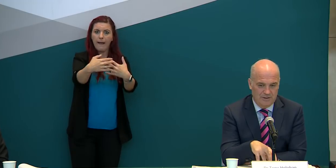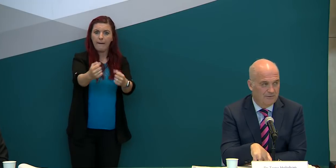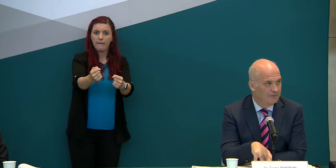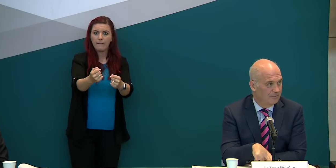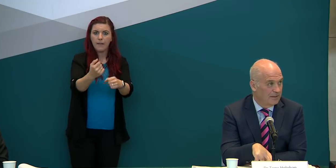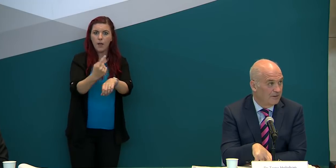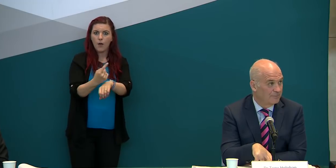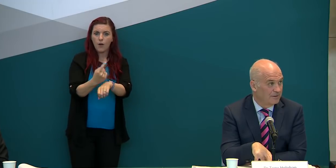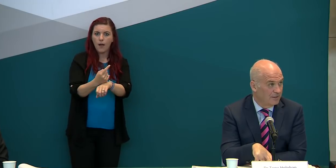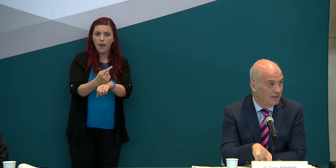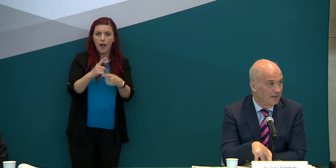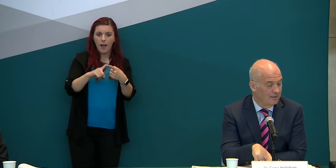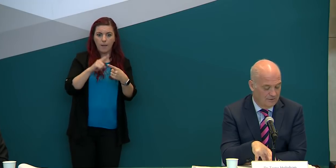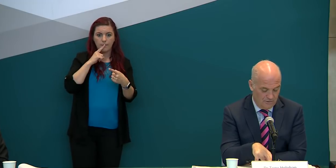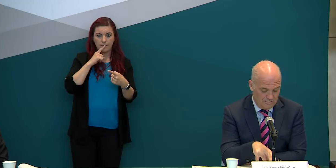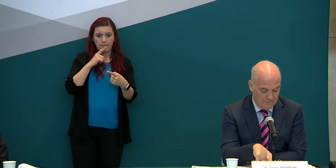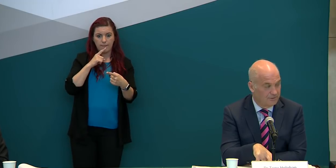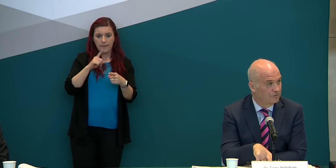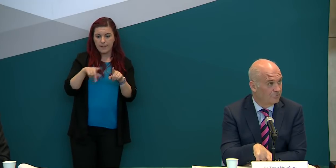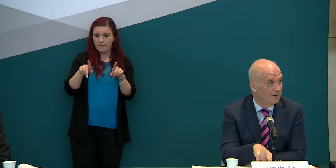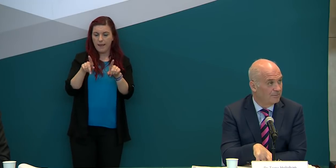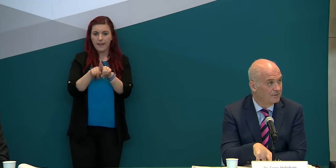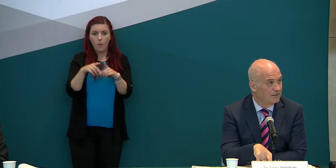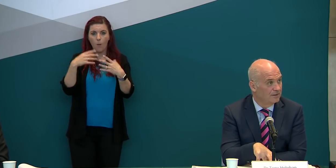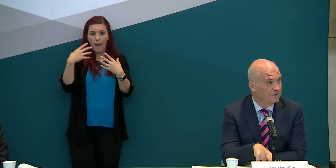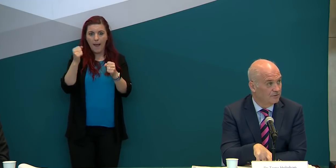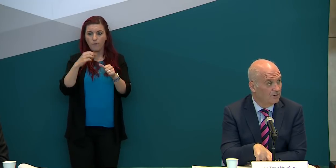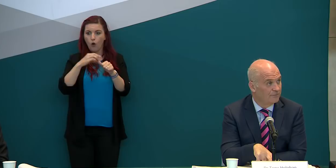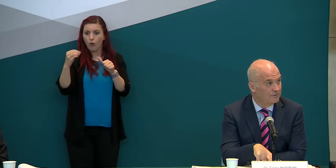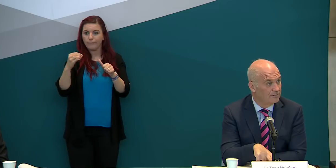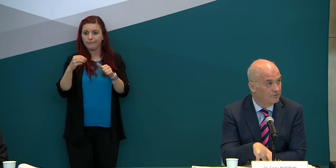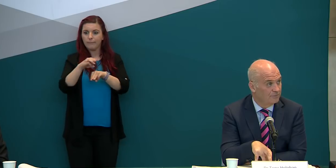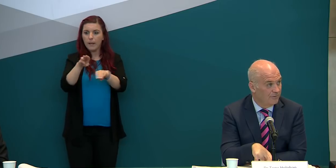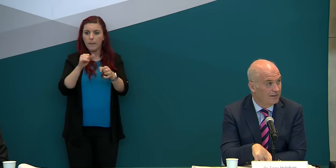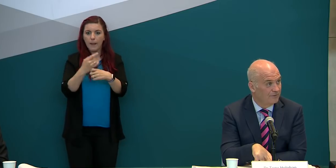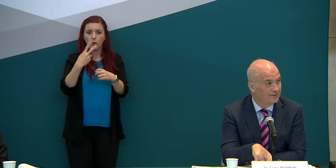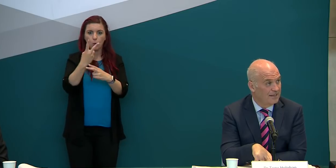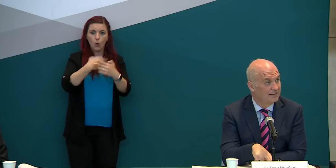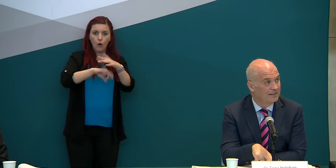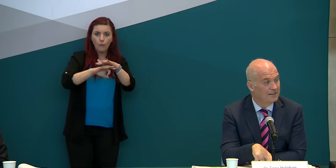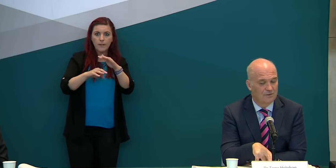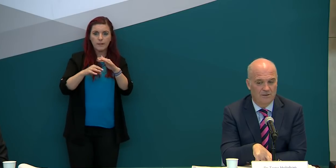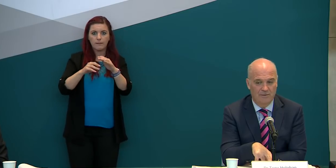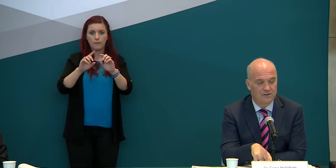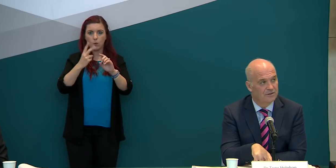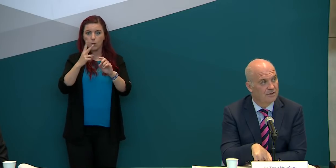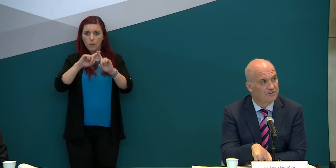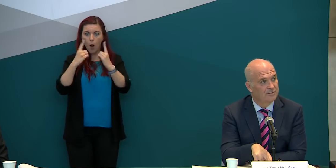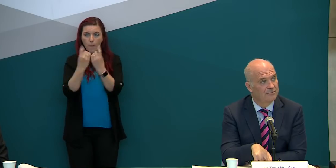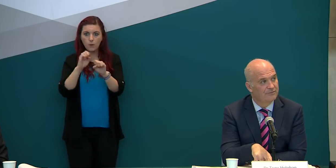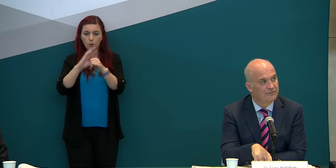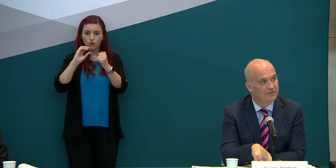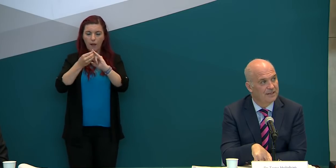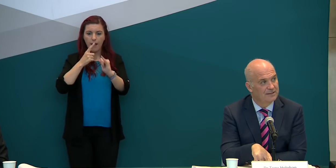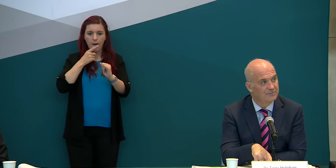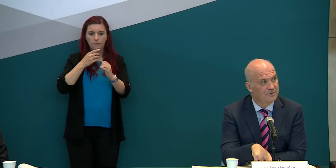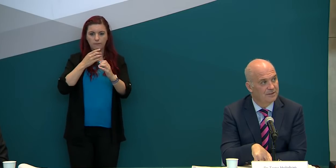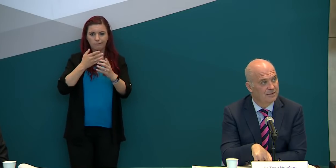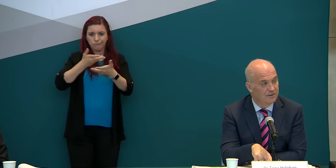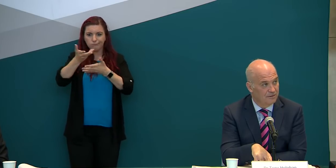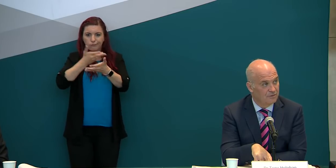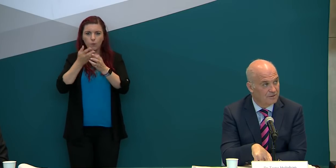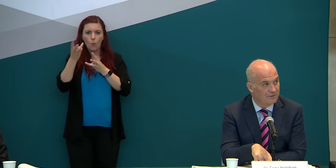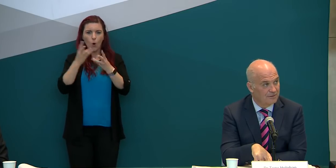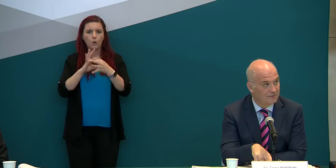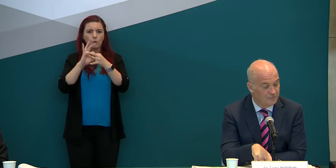developed between my counterpart and I, and endorsed by the 2 departments and the 2 governments to provide for exactly that cooperation across a number of different headings